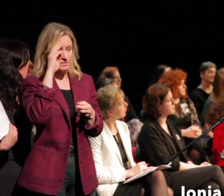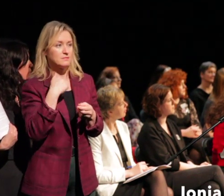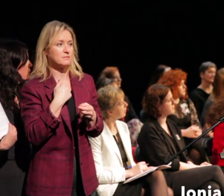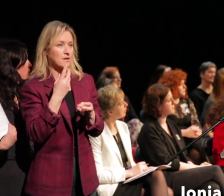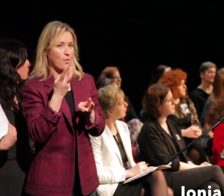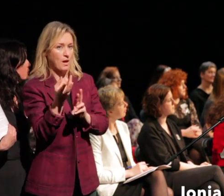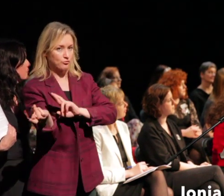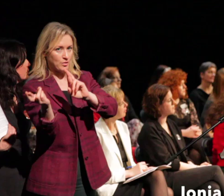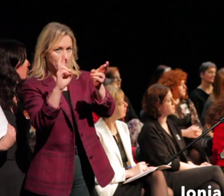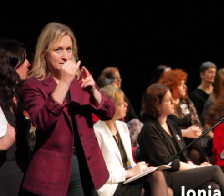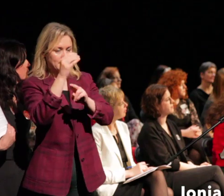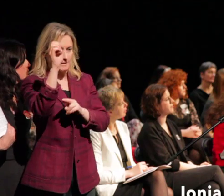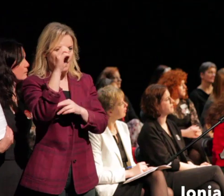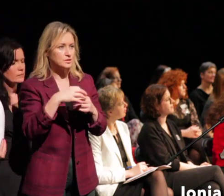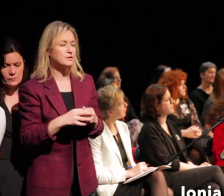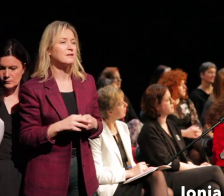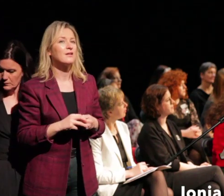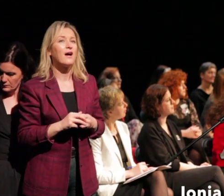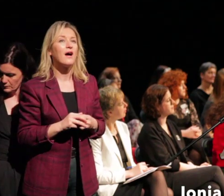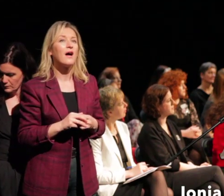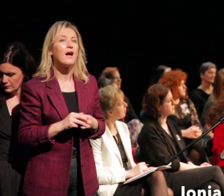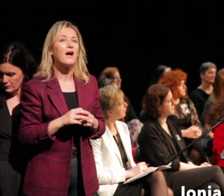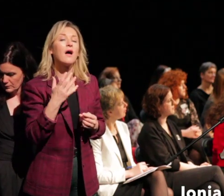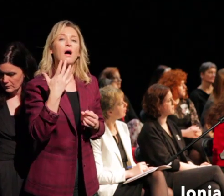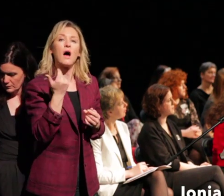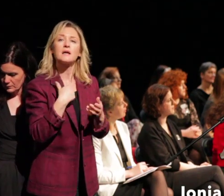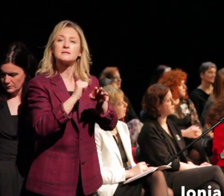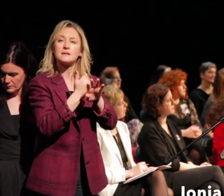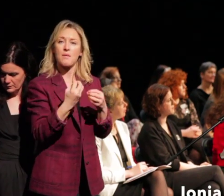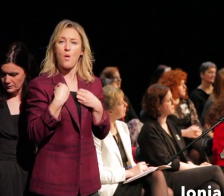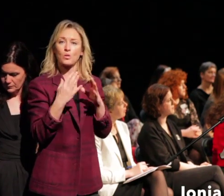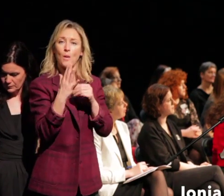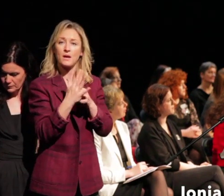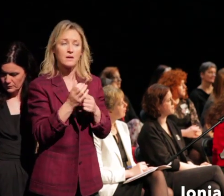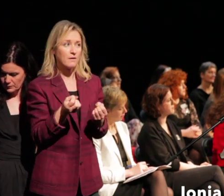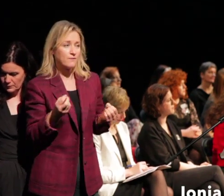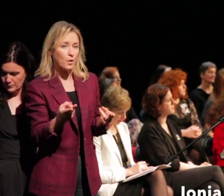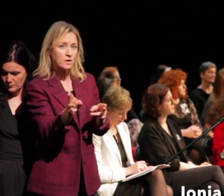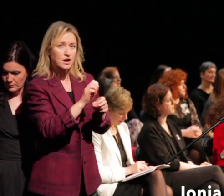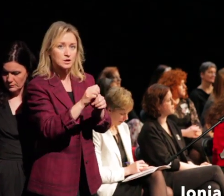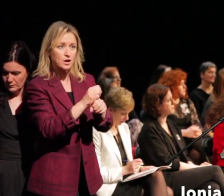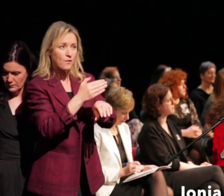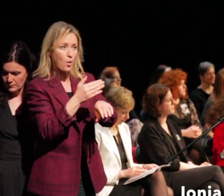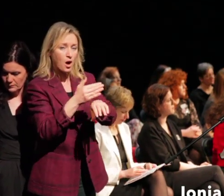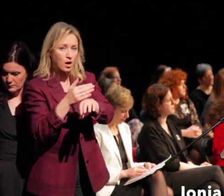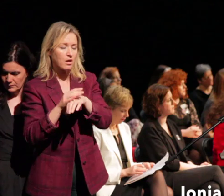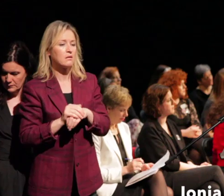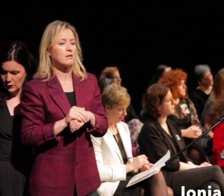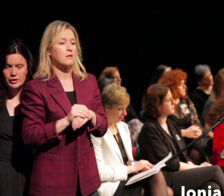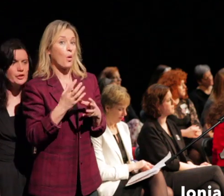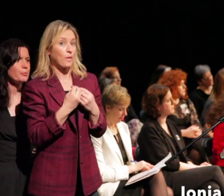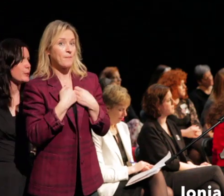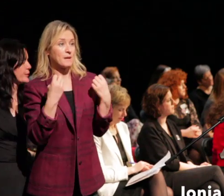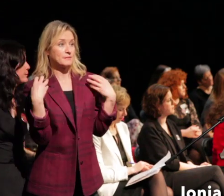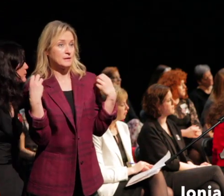It took the setting up of my own company, with my sister Marie to eventually be able to